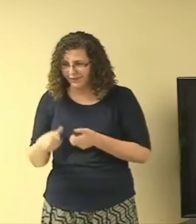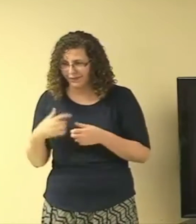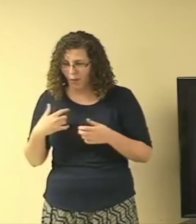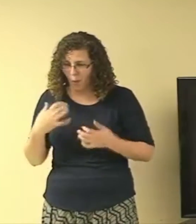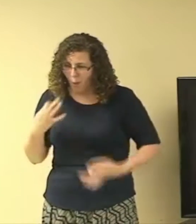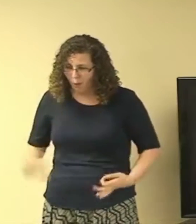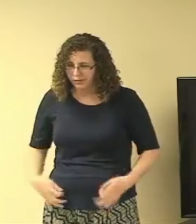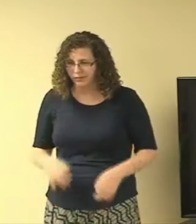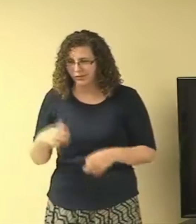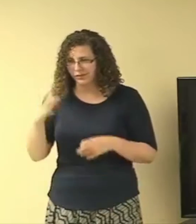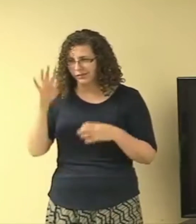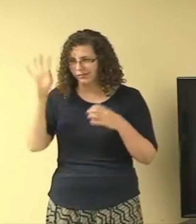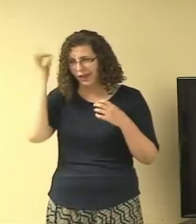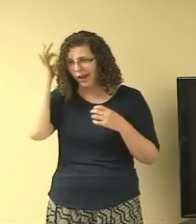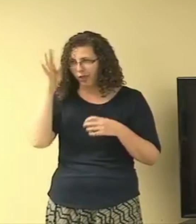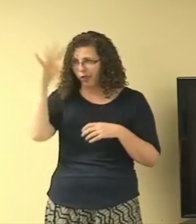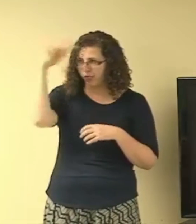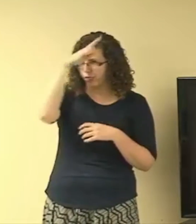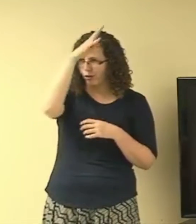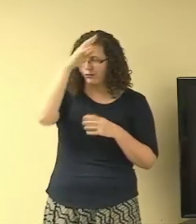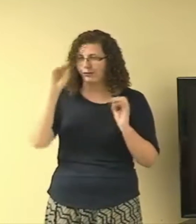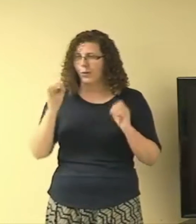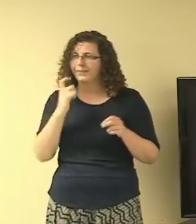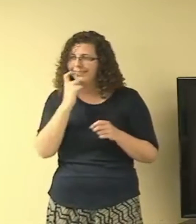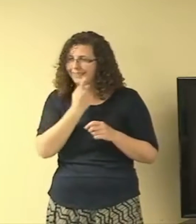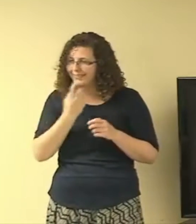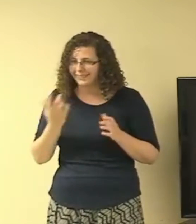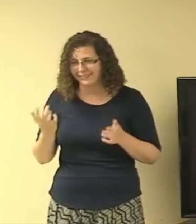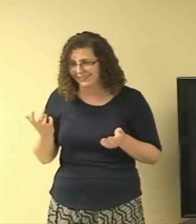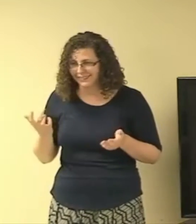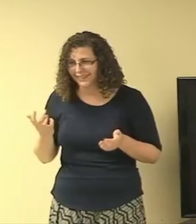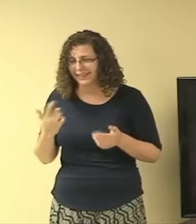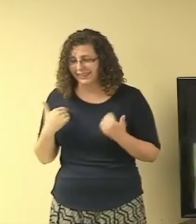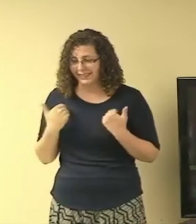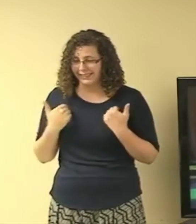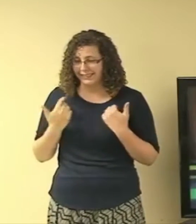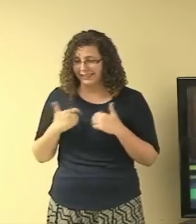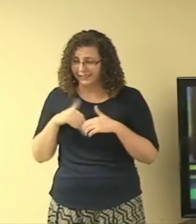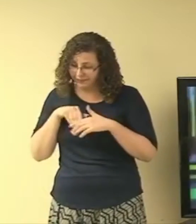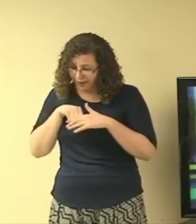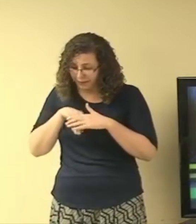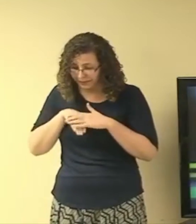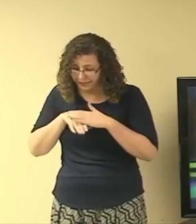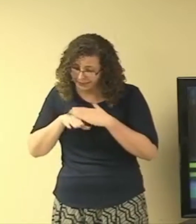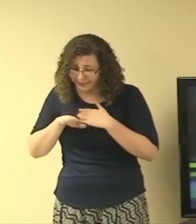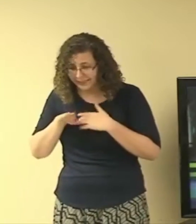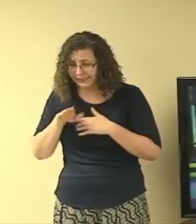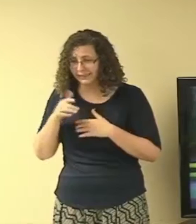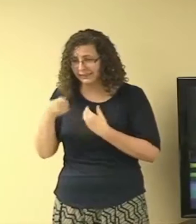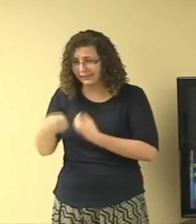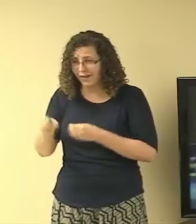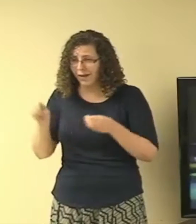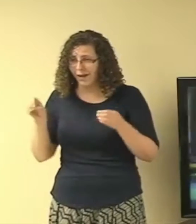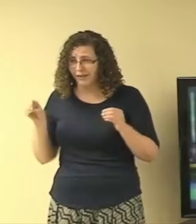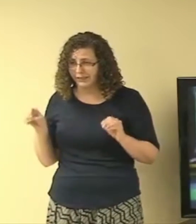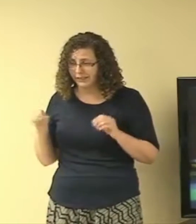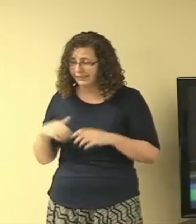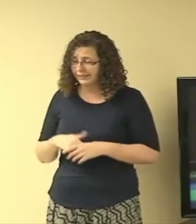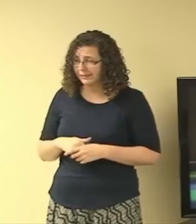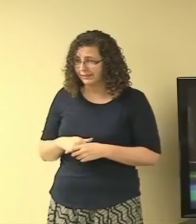hair's kind of going all crazy. No teeth. And he just kind of comes in that hair like that into my study like